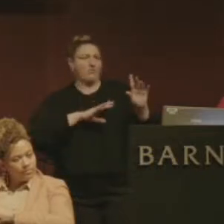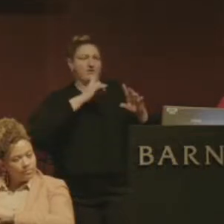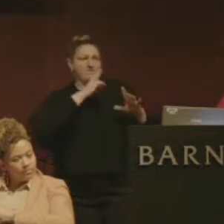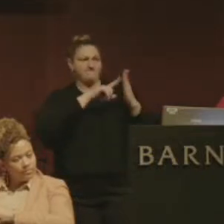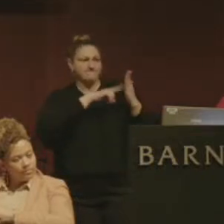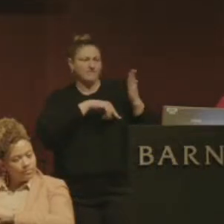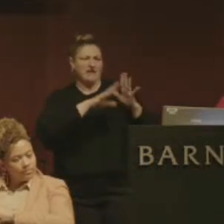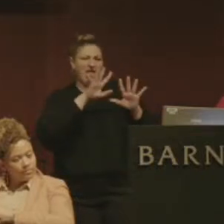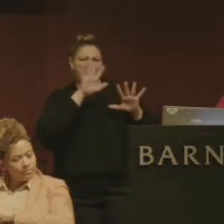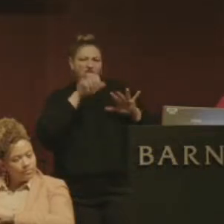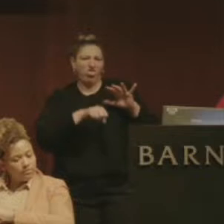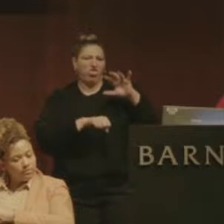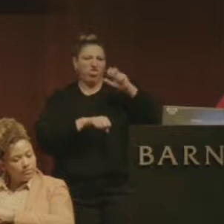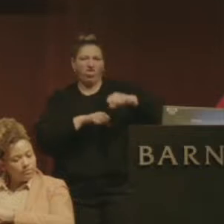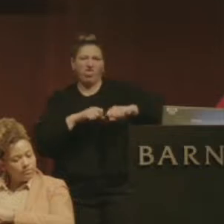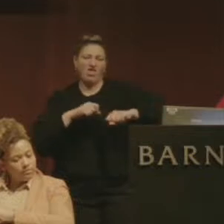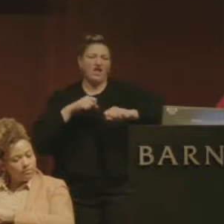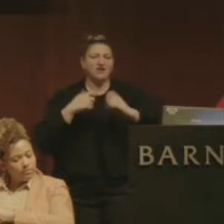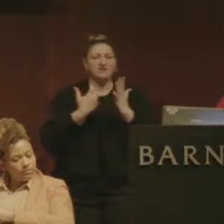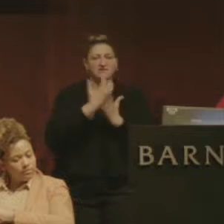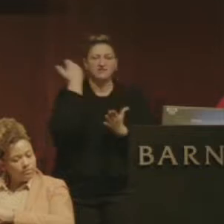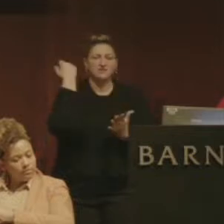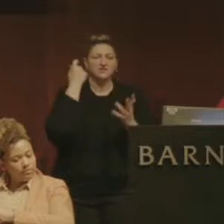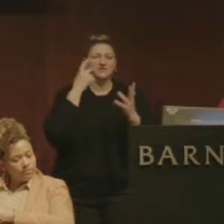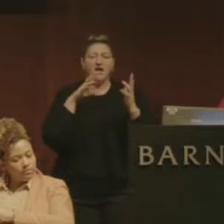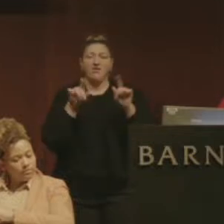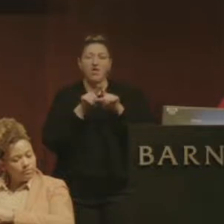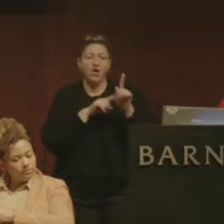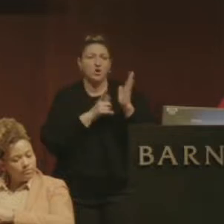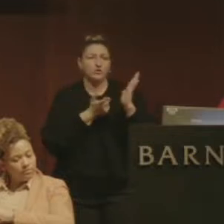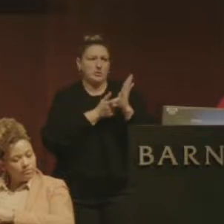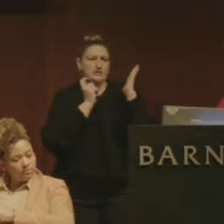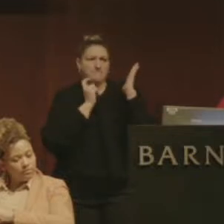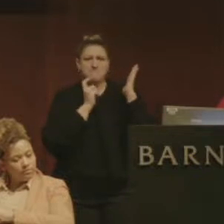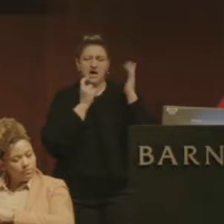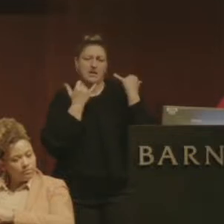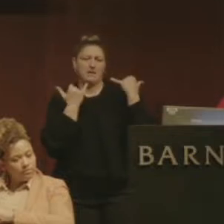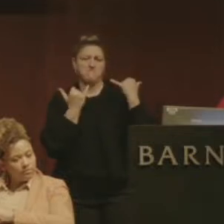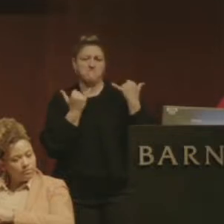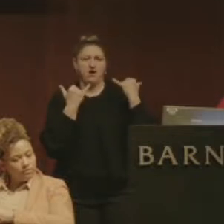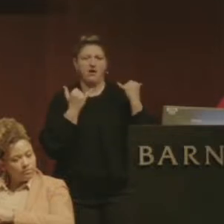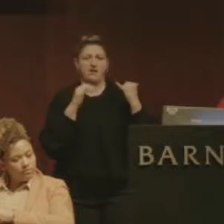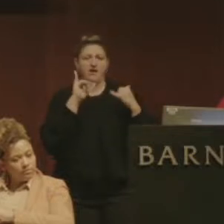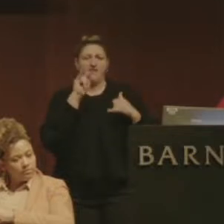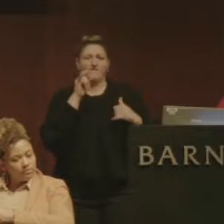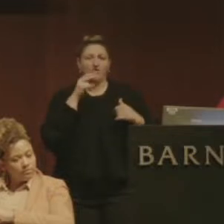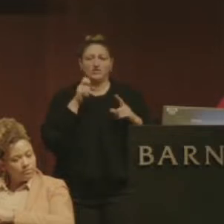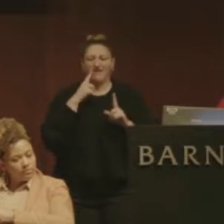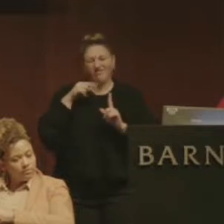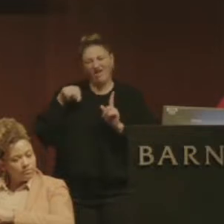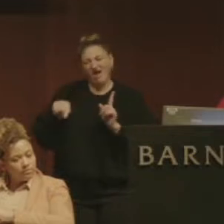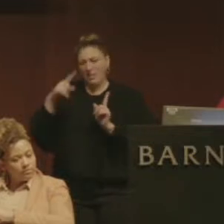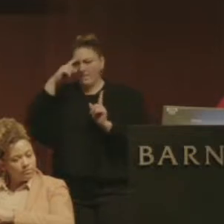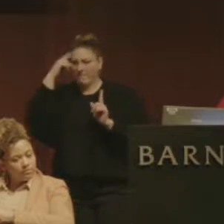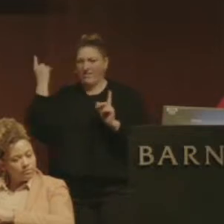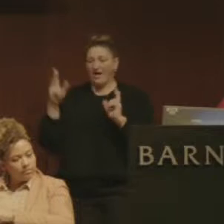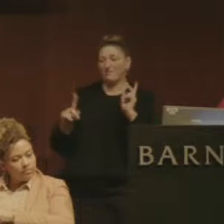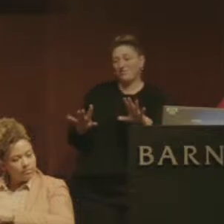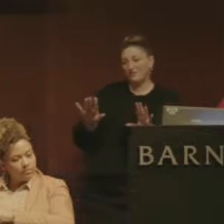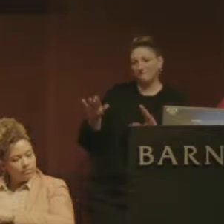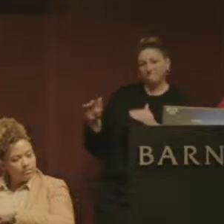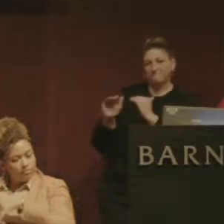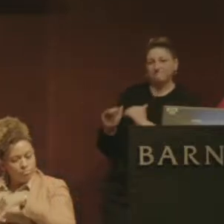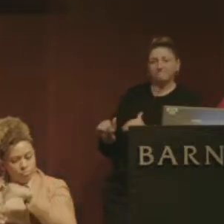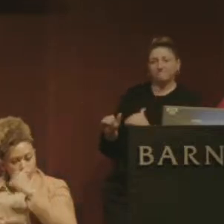demolition while demanding access to modern infrastructure and redefining Black personhood. In this vein,